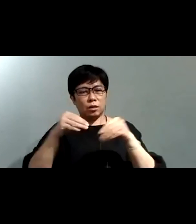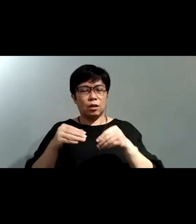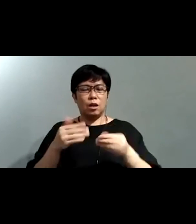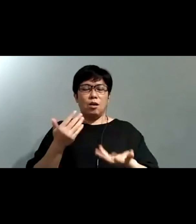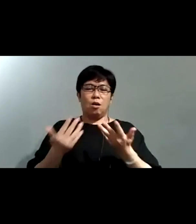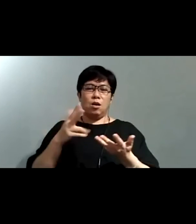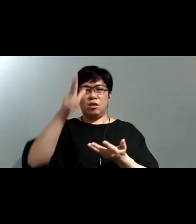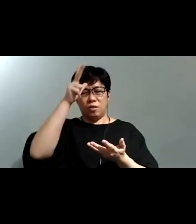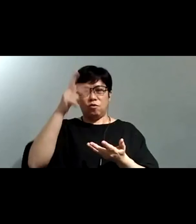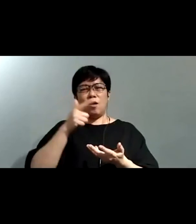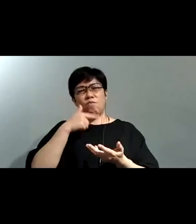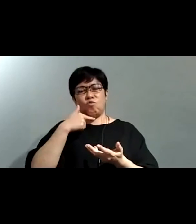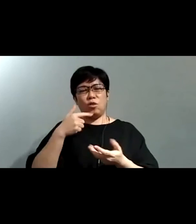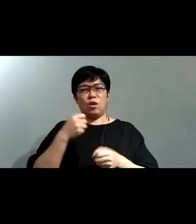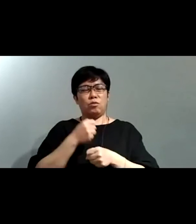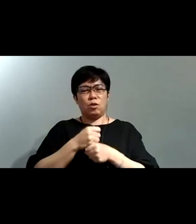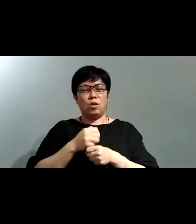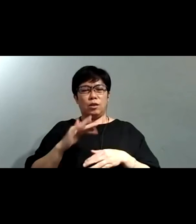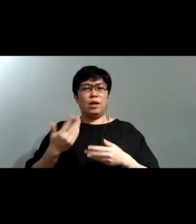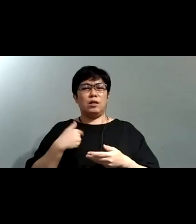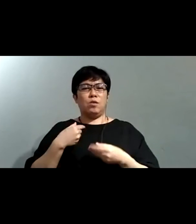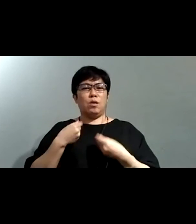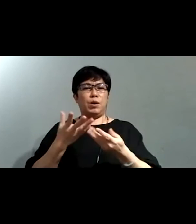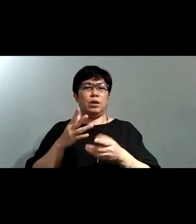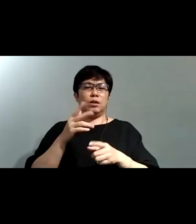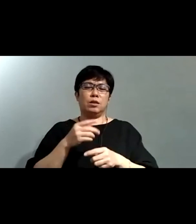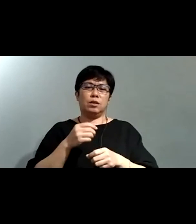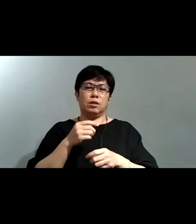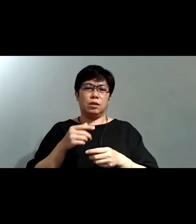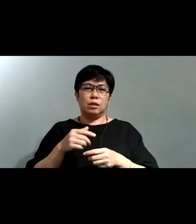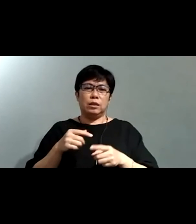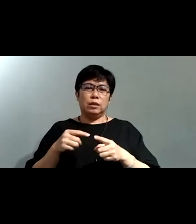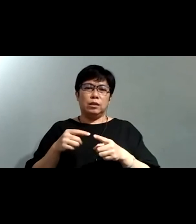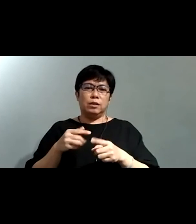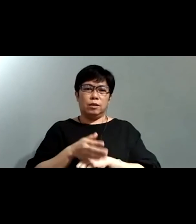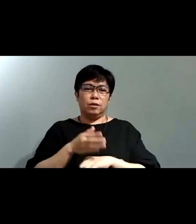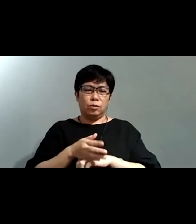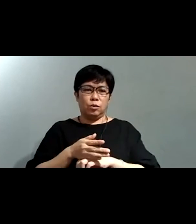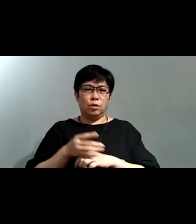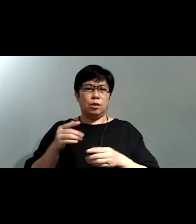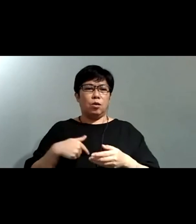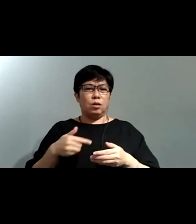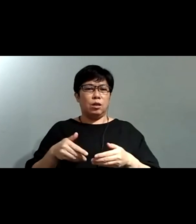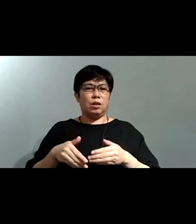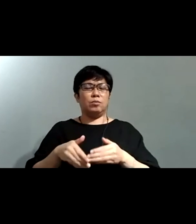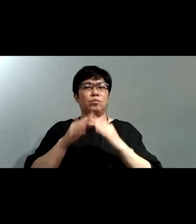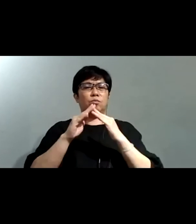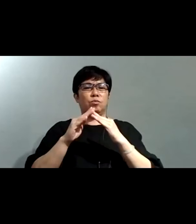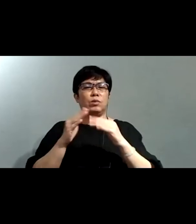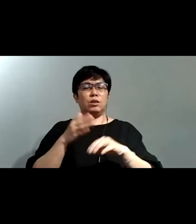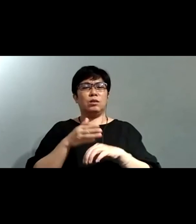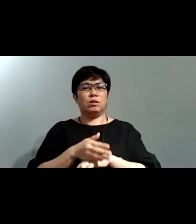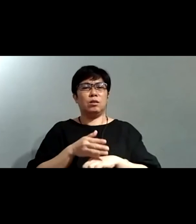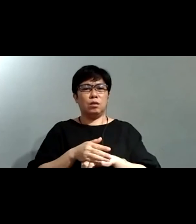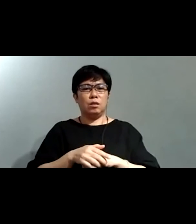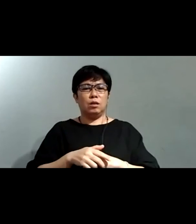society. We are a social enterprise in nature. We are not profit making. We are providing employment opportunity for more than